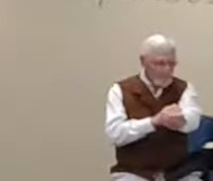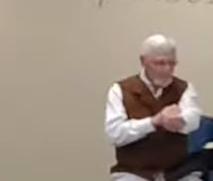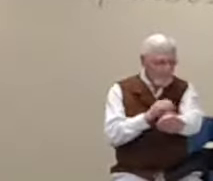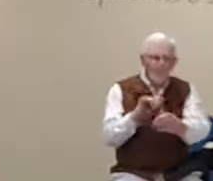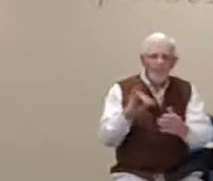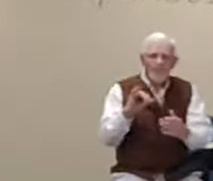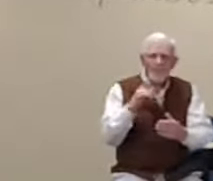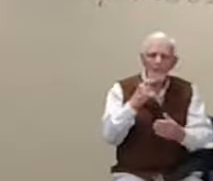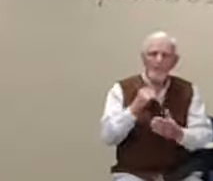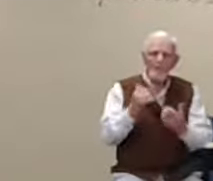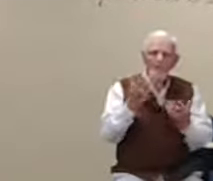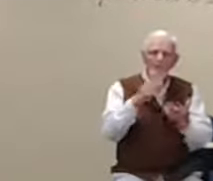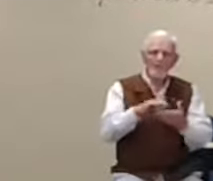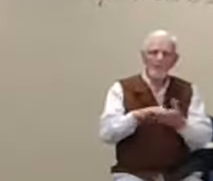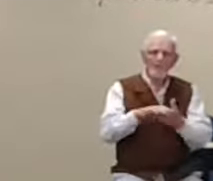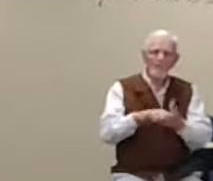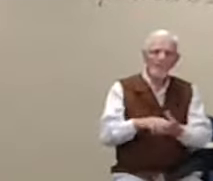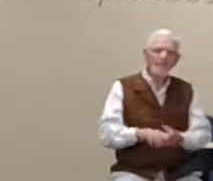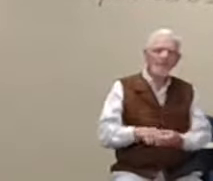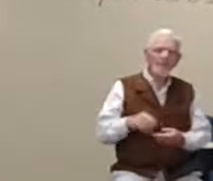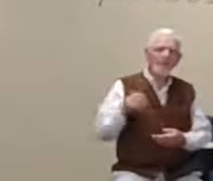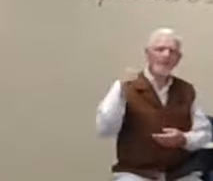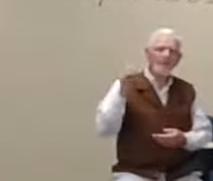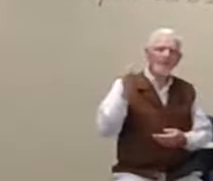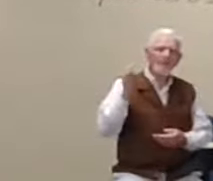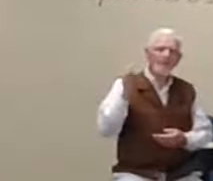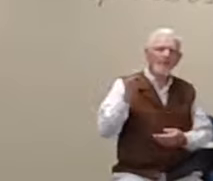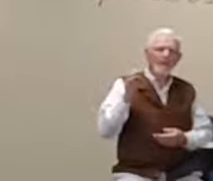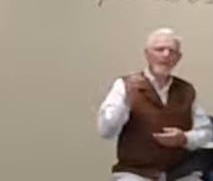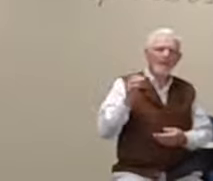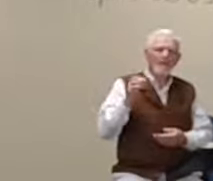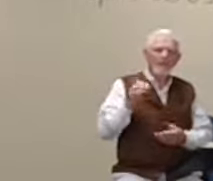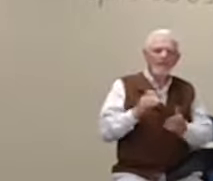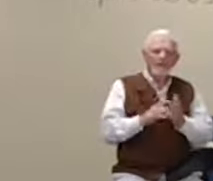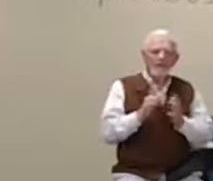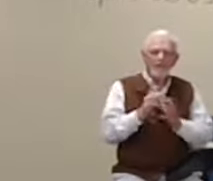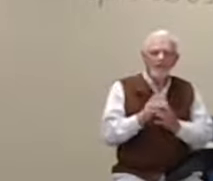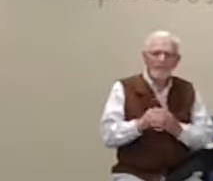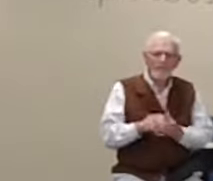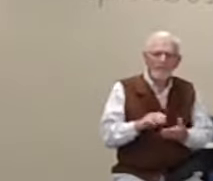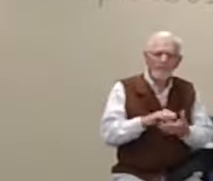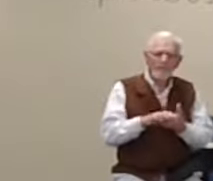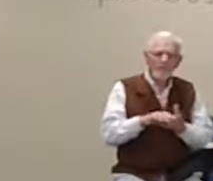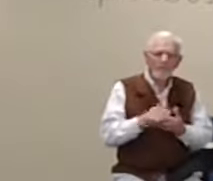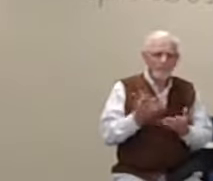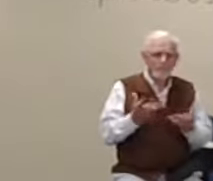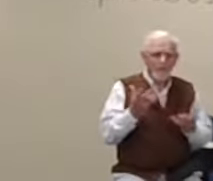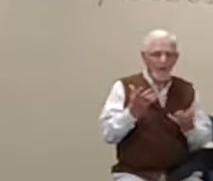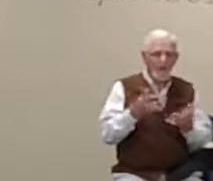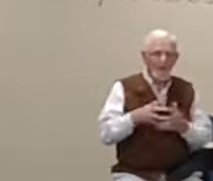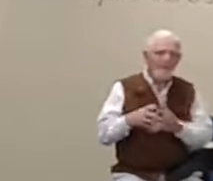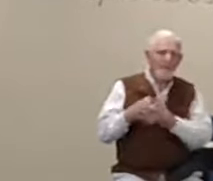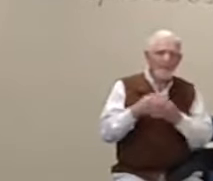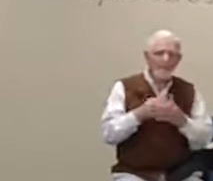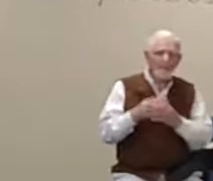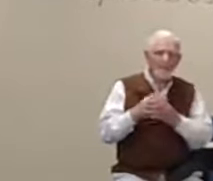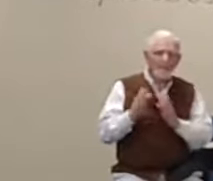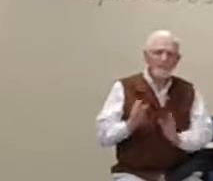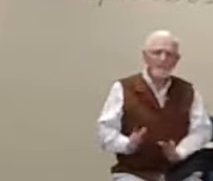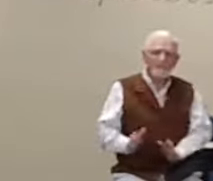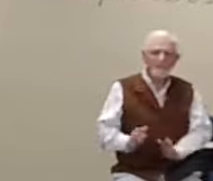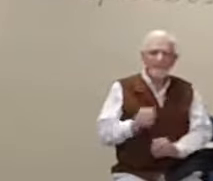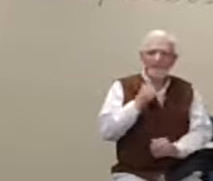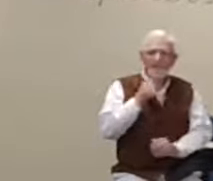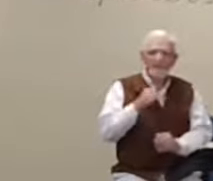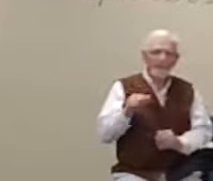you a tract? A gospel tract. Chances are it was an American. And that didn't happen by